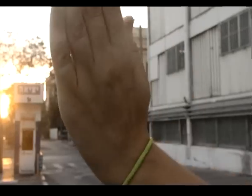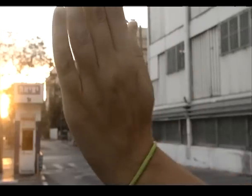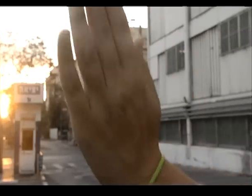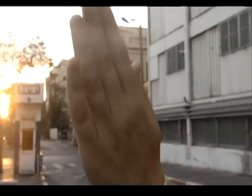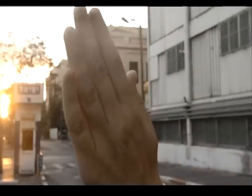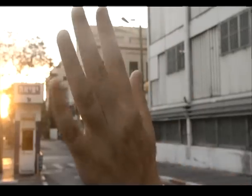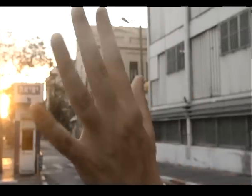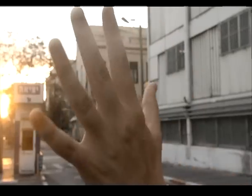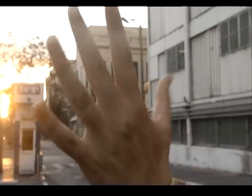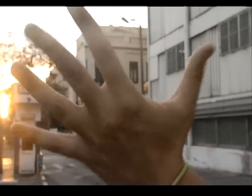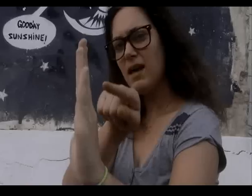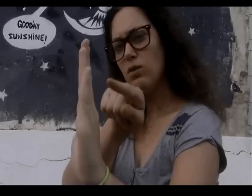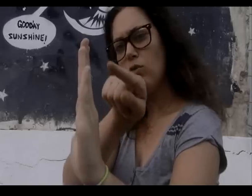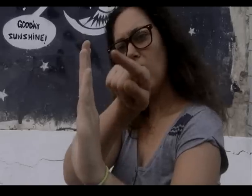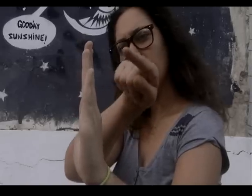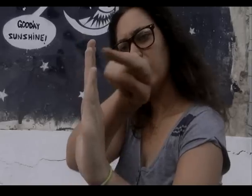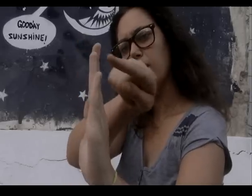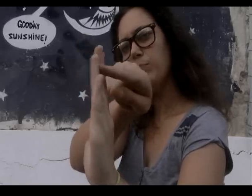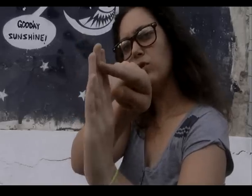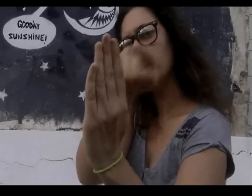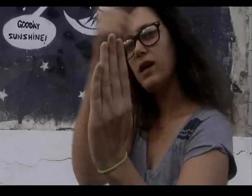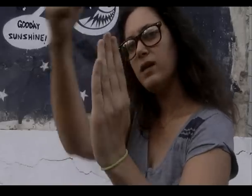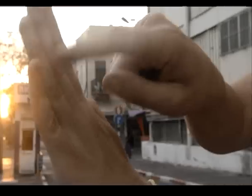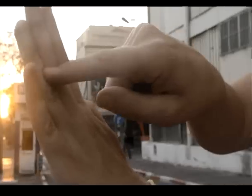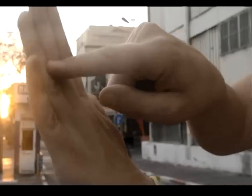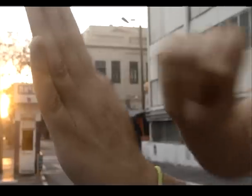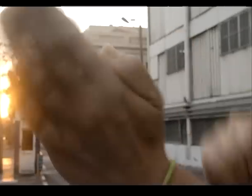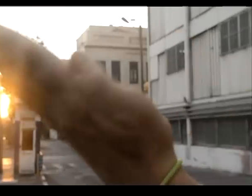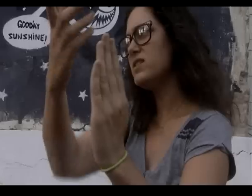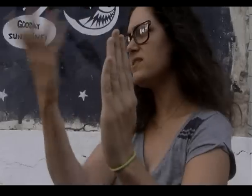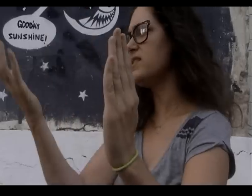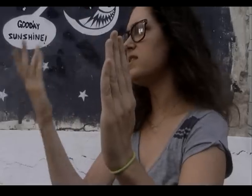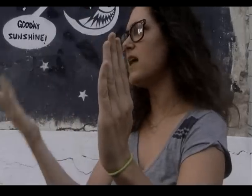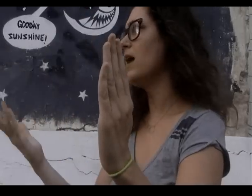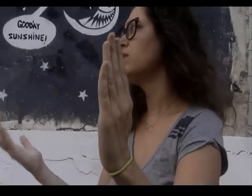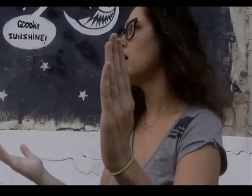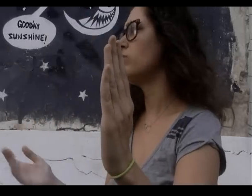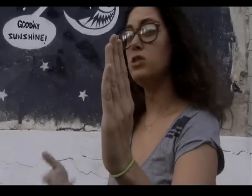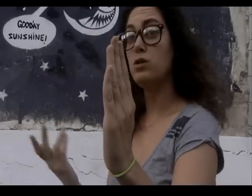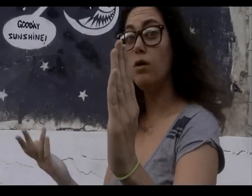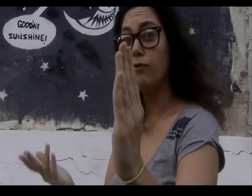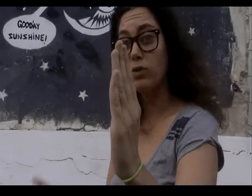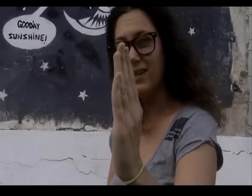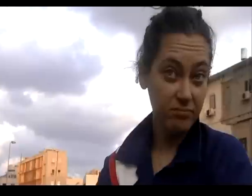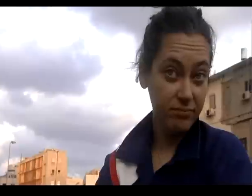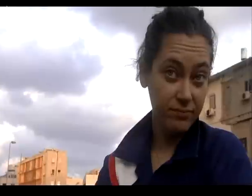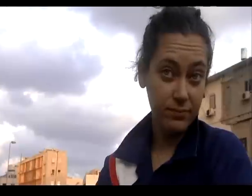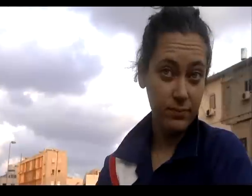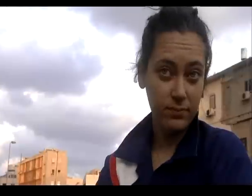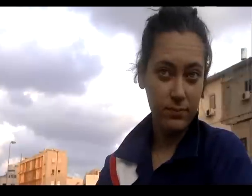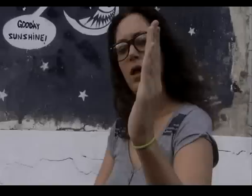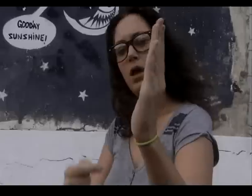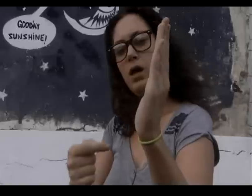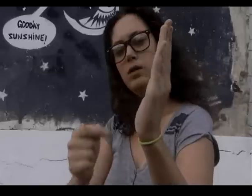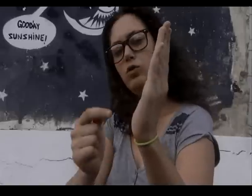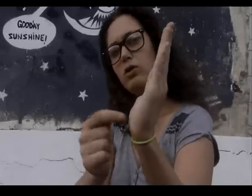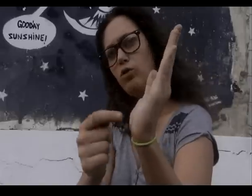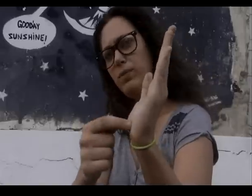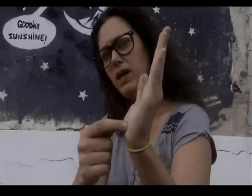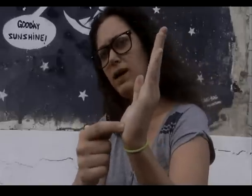Well, let's say you are here in point A. This is you, this is time now is 4:30, yes? And you want to be here,